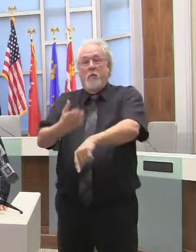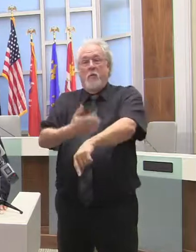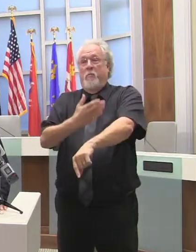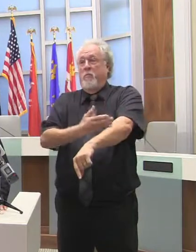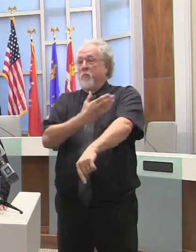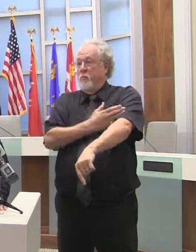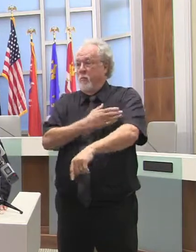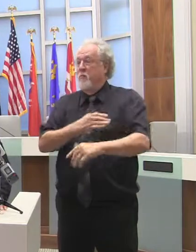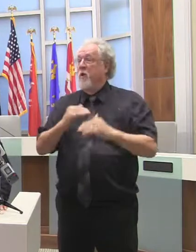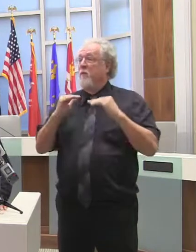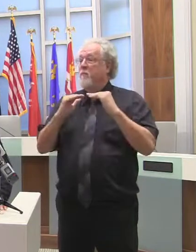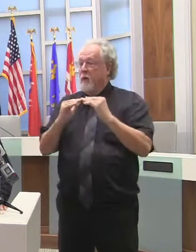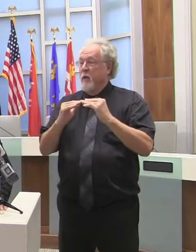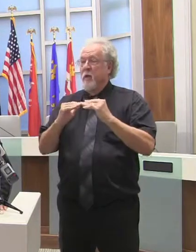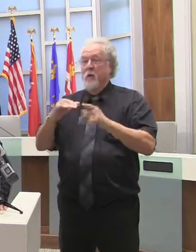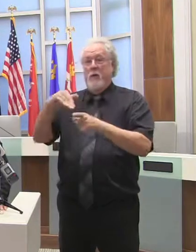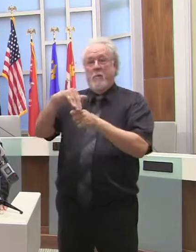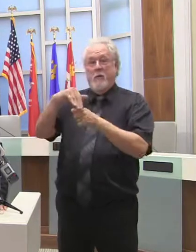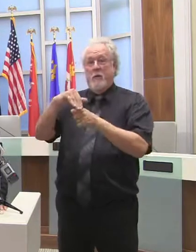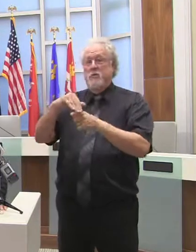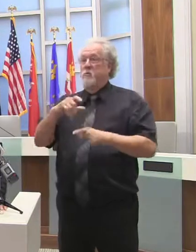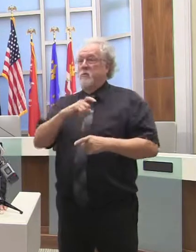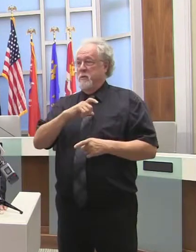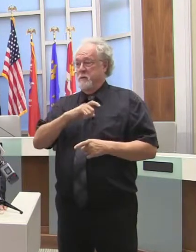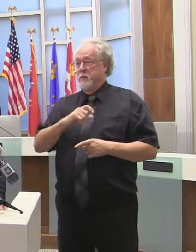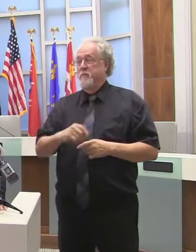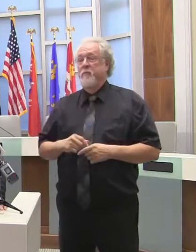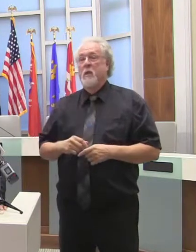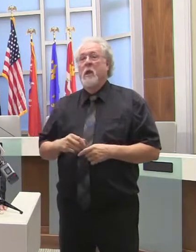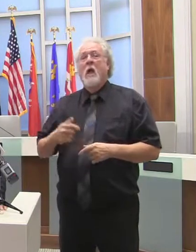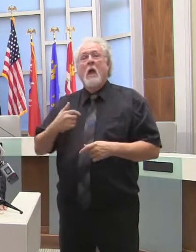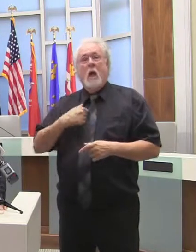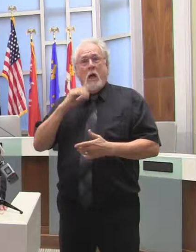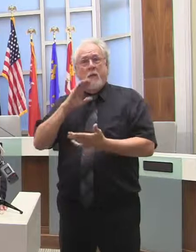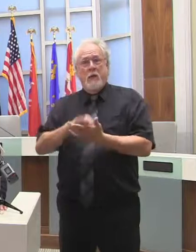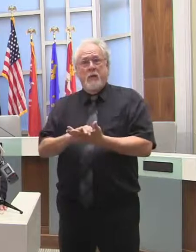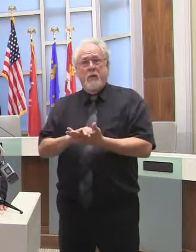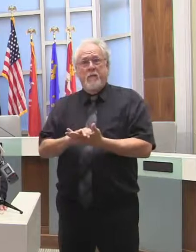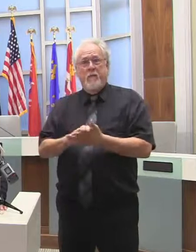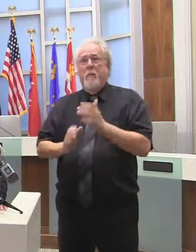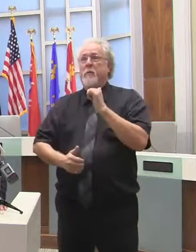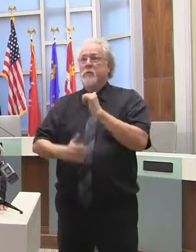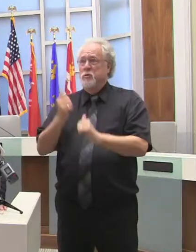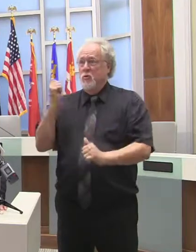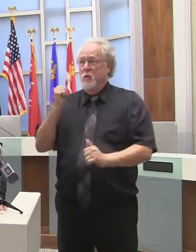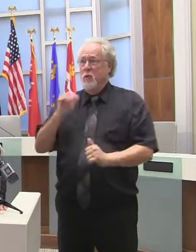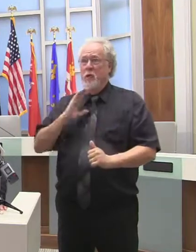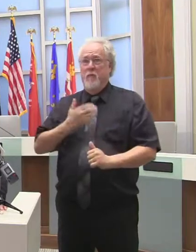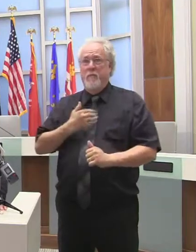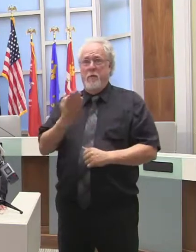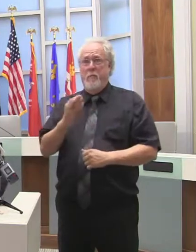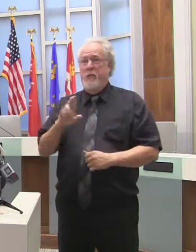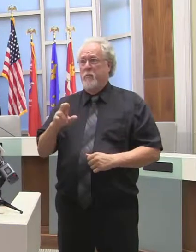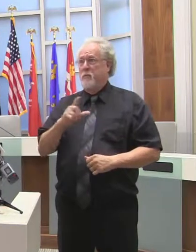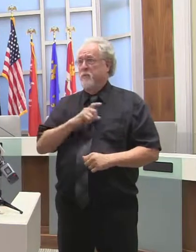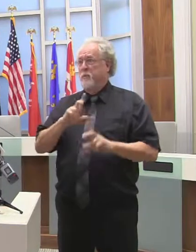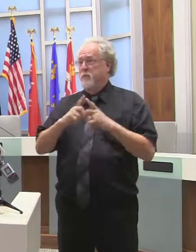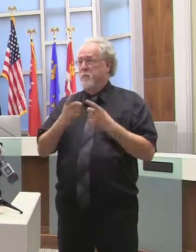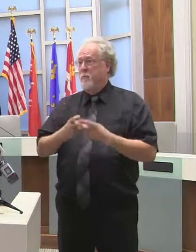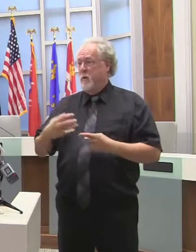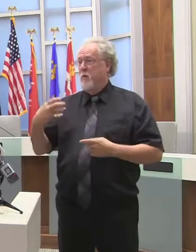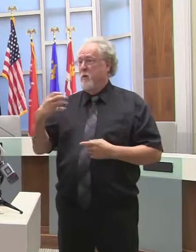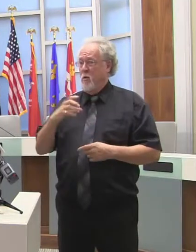improve fair and impartial policing. And I believe that the majority of our Baton Rouge Police